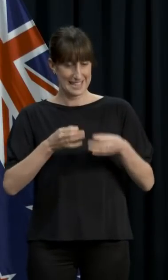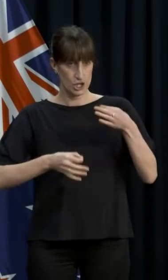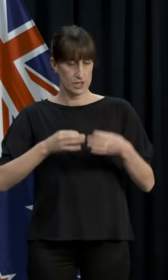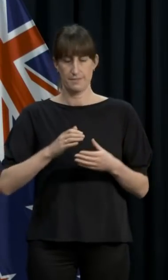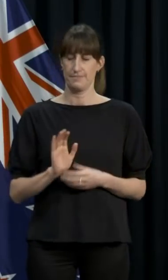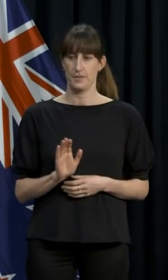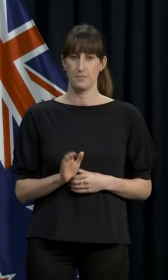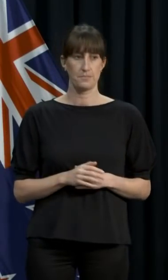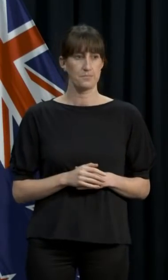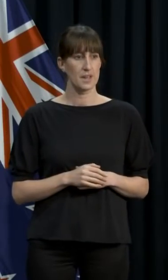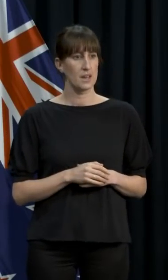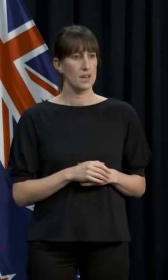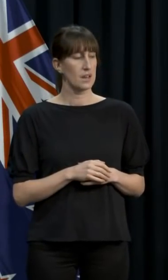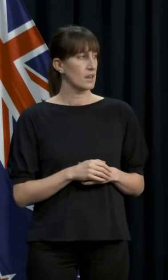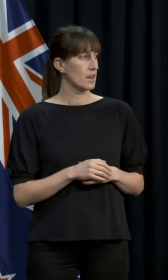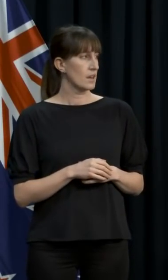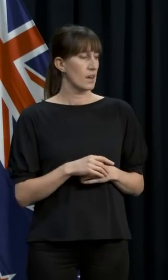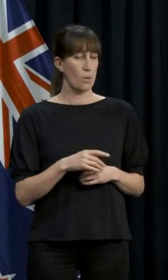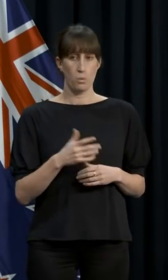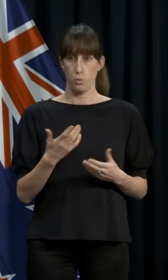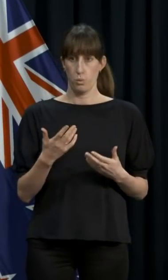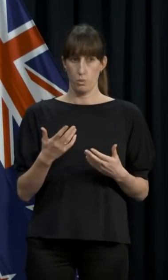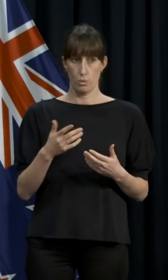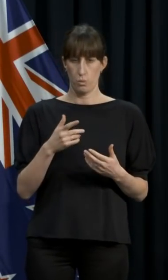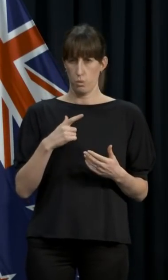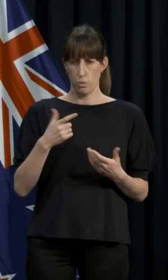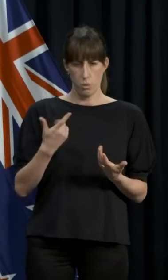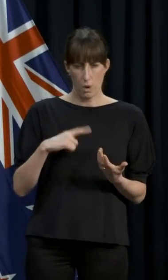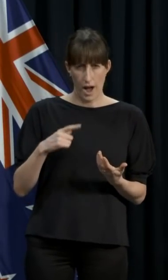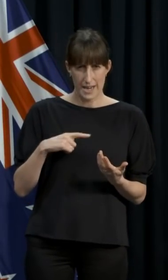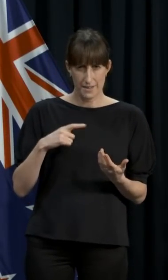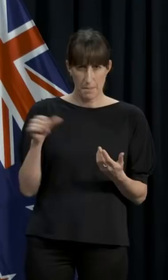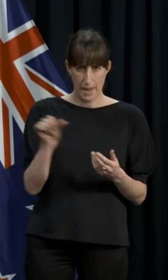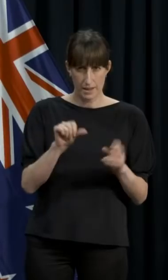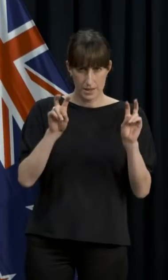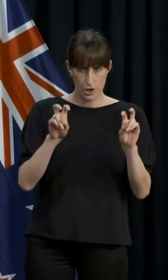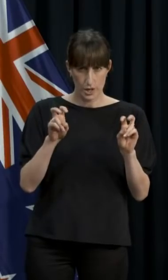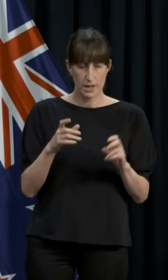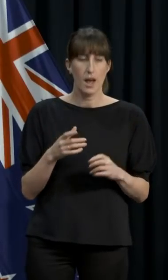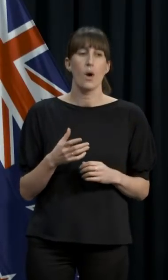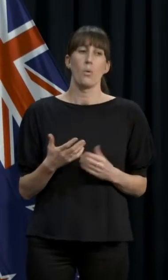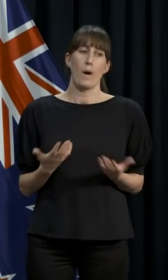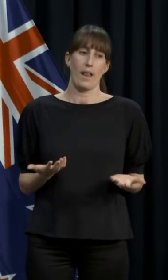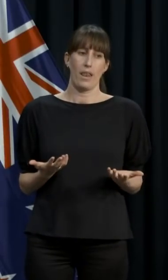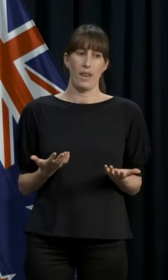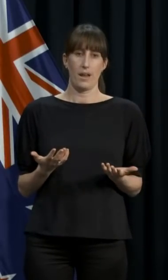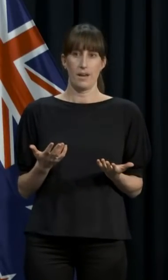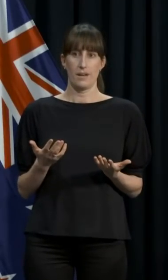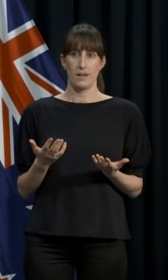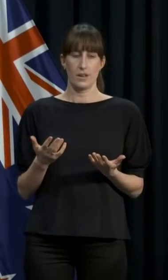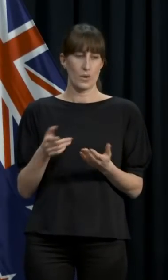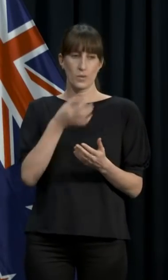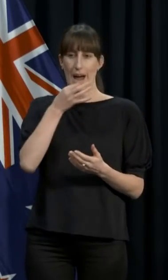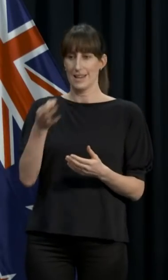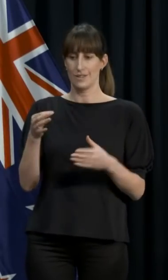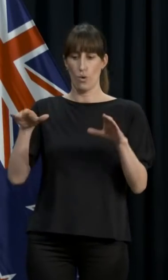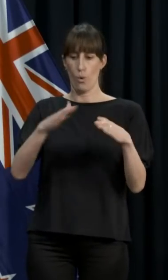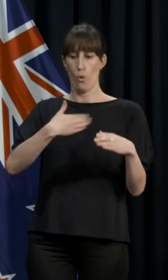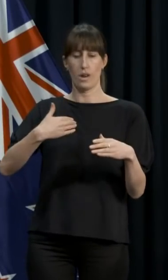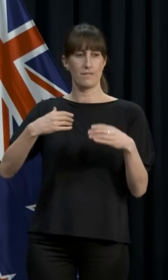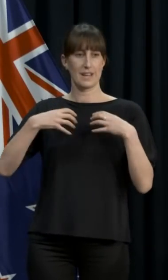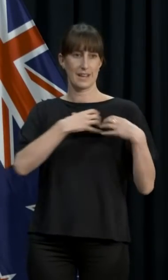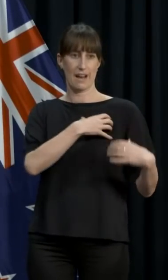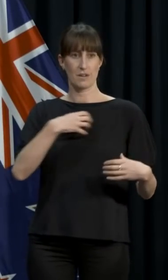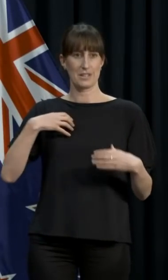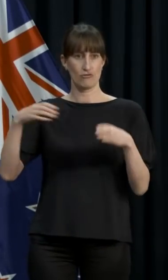on? Look, you'd need to ask them that. All I can outline for you is their thinking behind the shift,